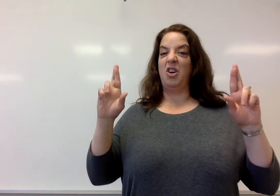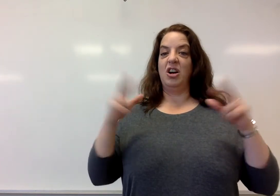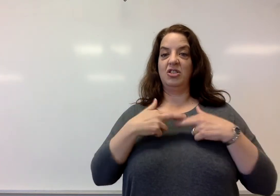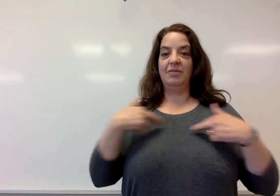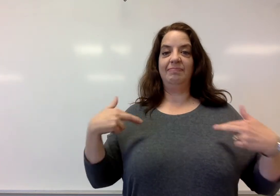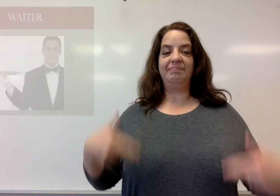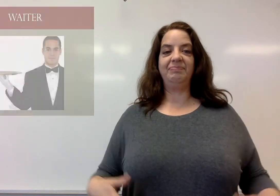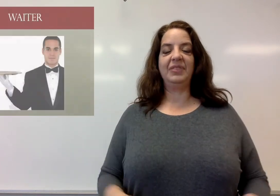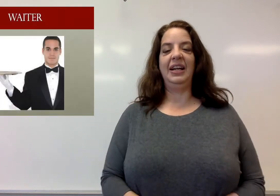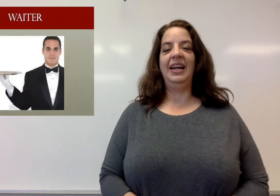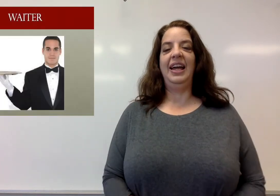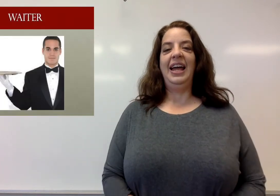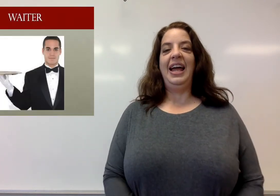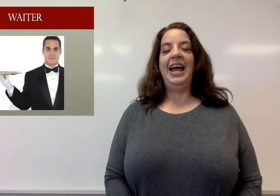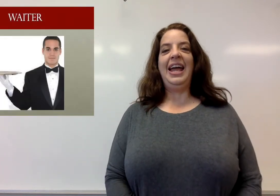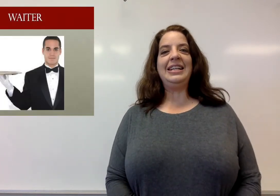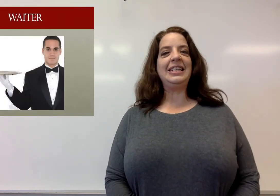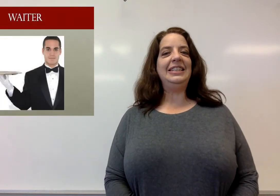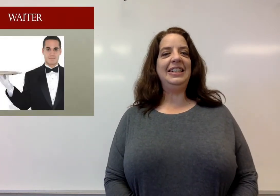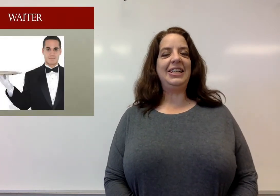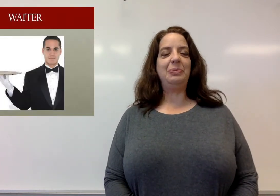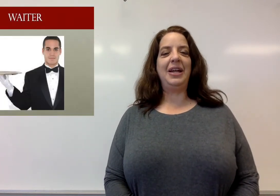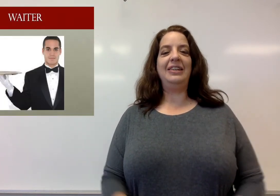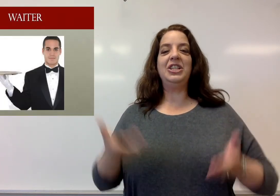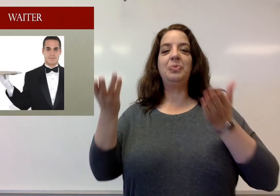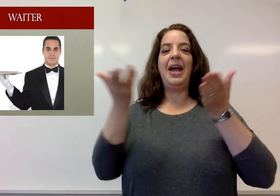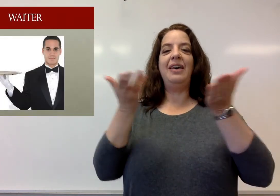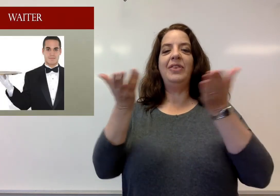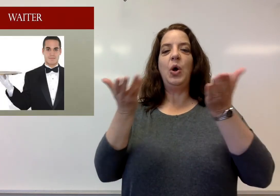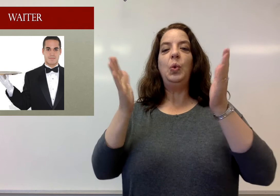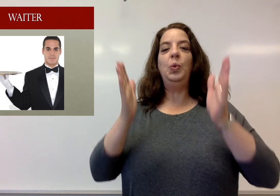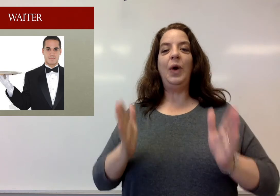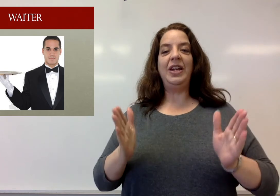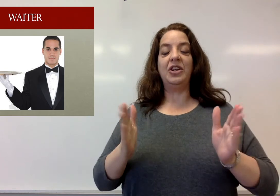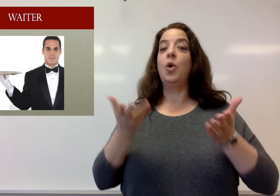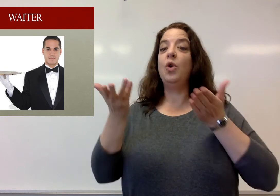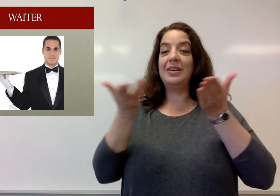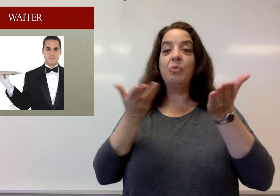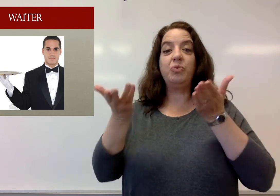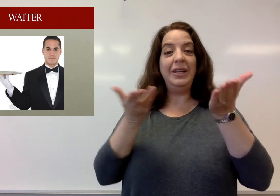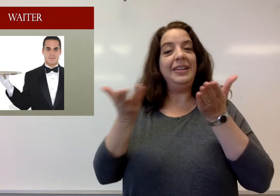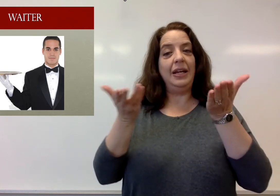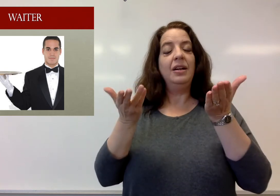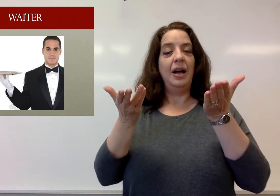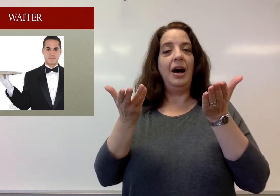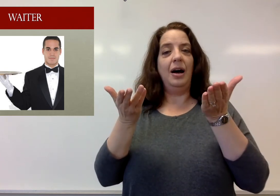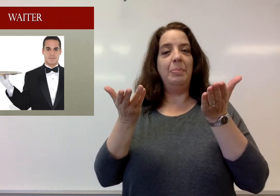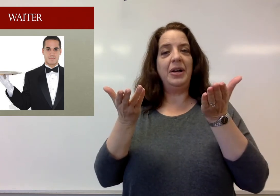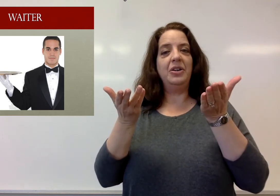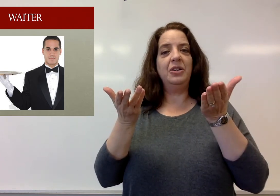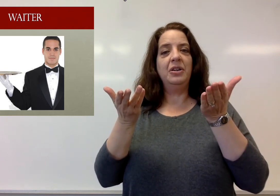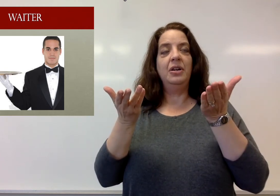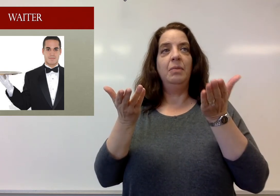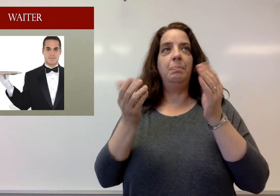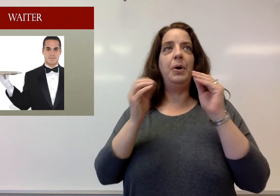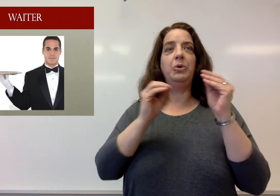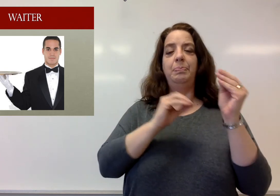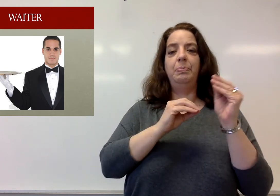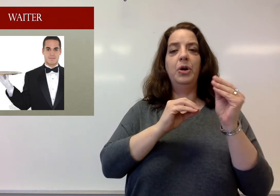R's. And last but not least, we have waiter, or really a better word